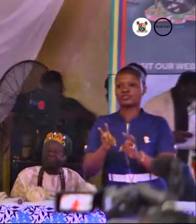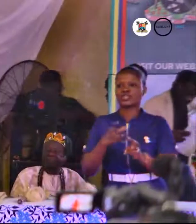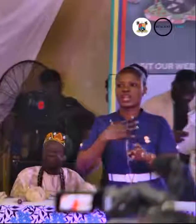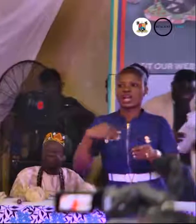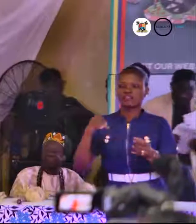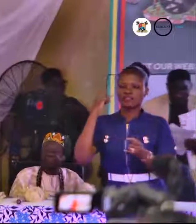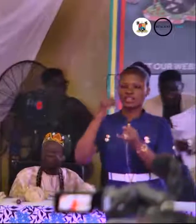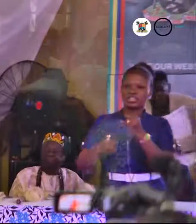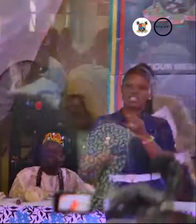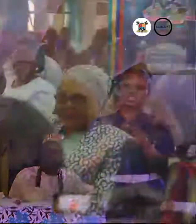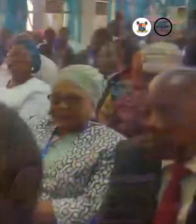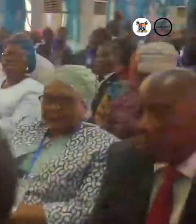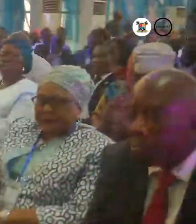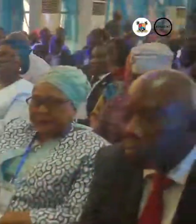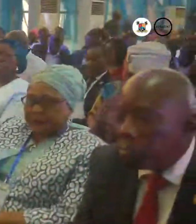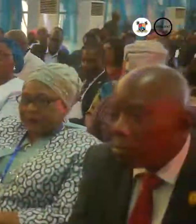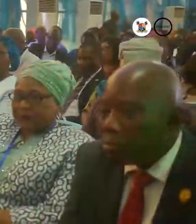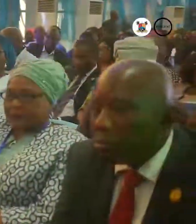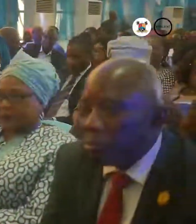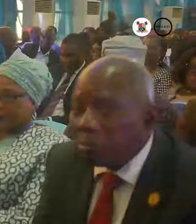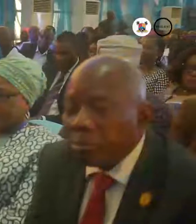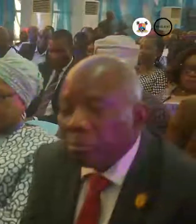And finally, we need to consider